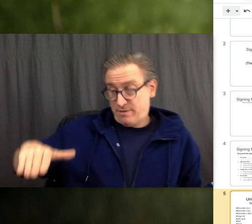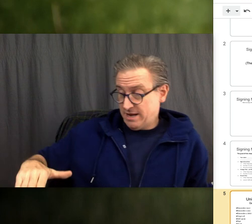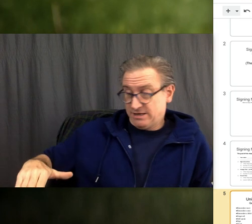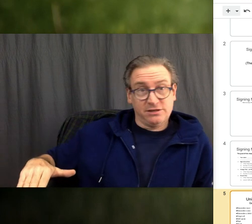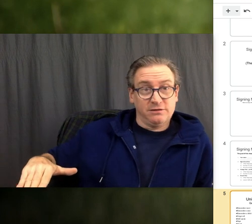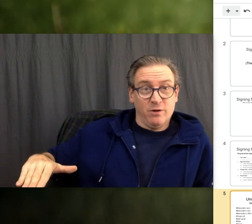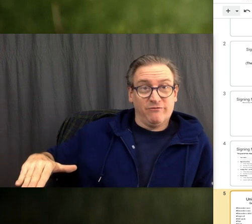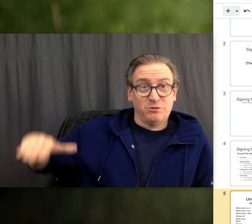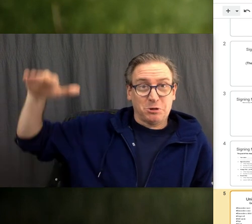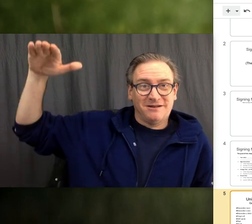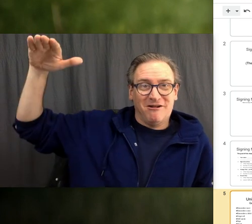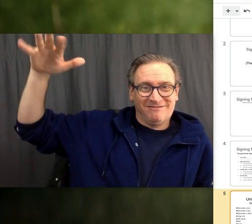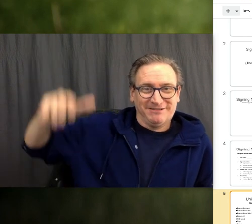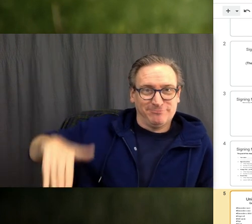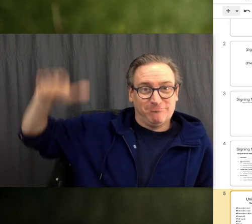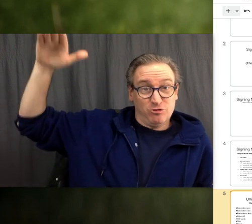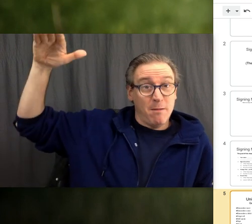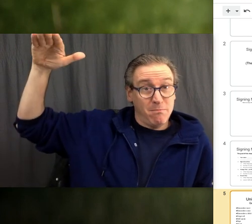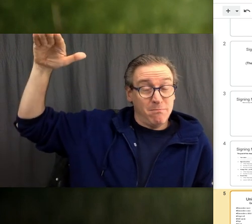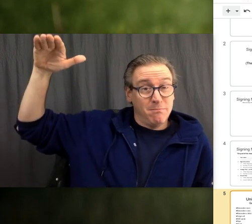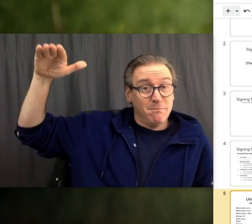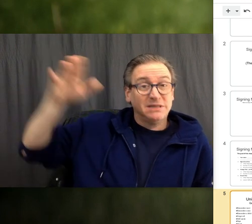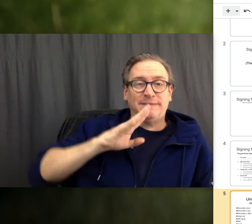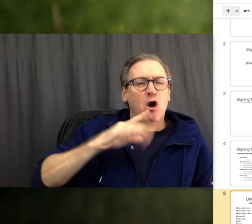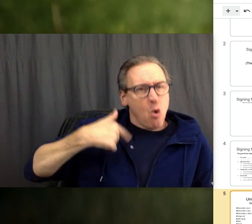grew up, and it's went from short to tall. Right, grew up.